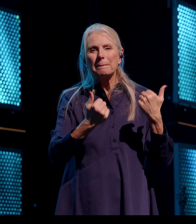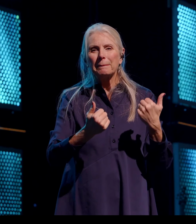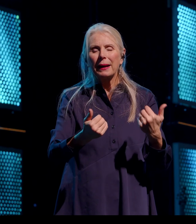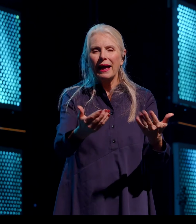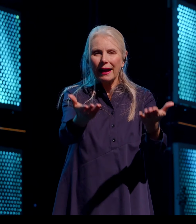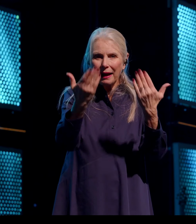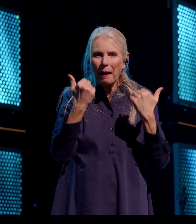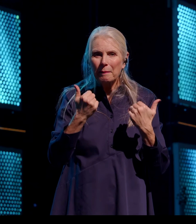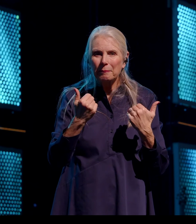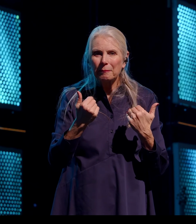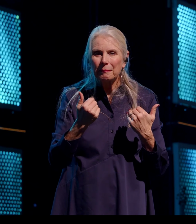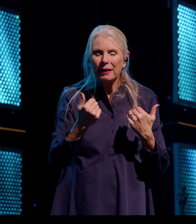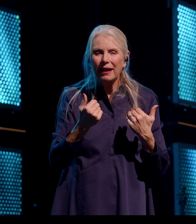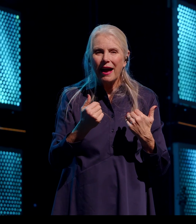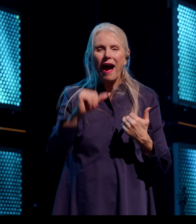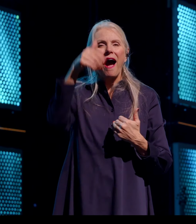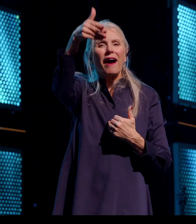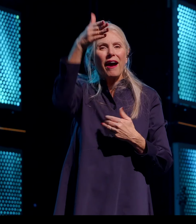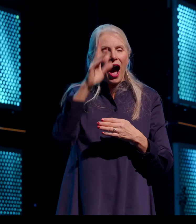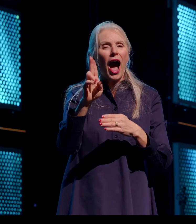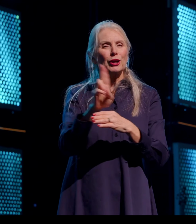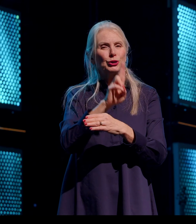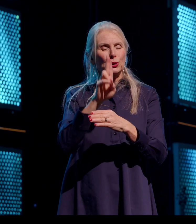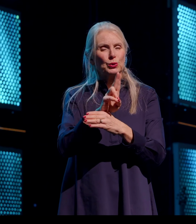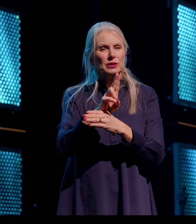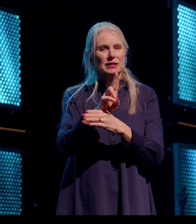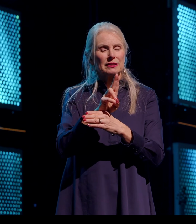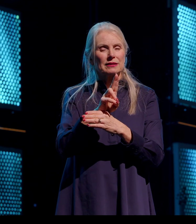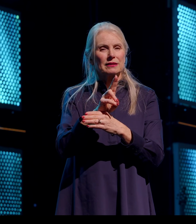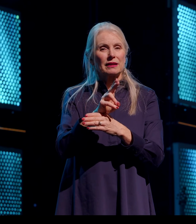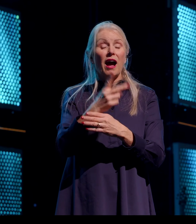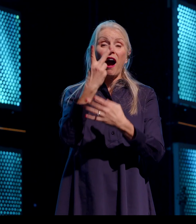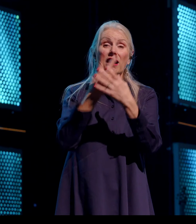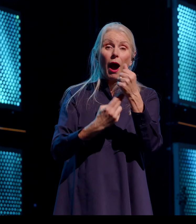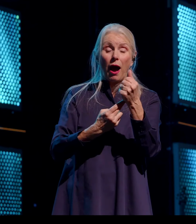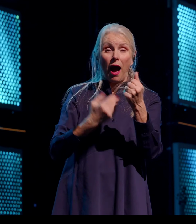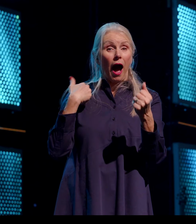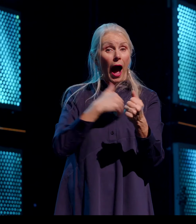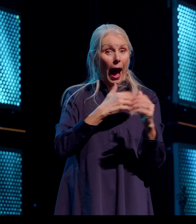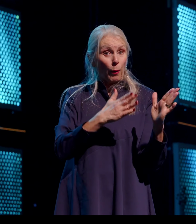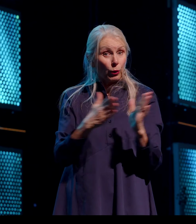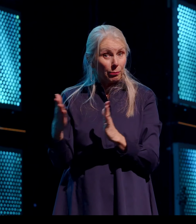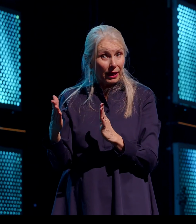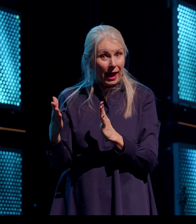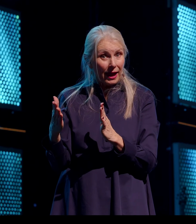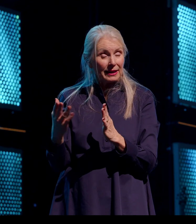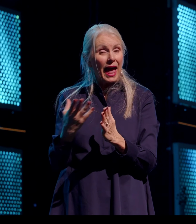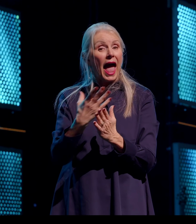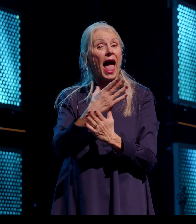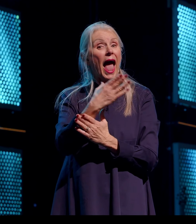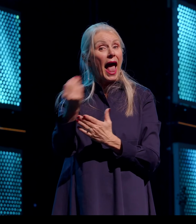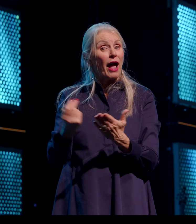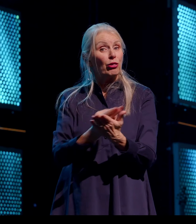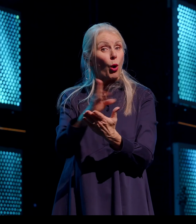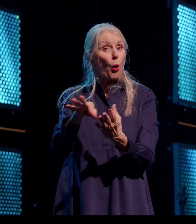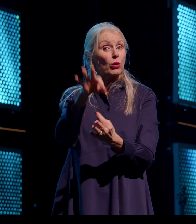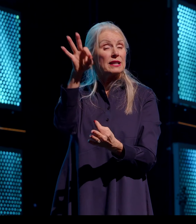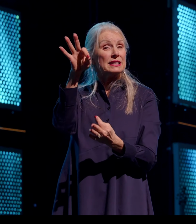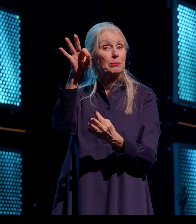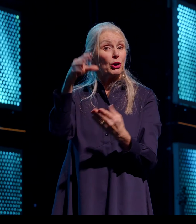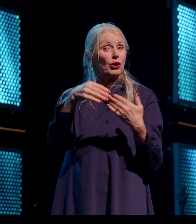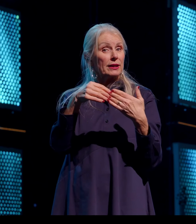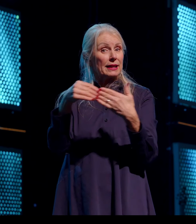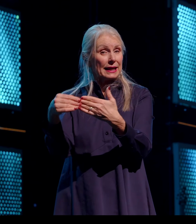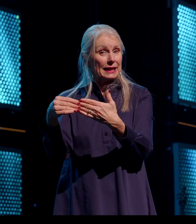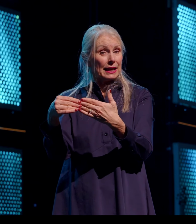me as for you, that God uses a combination of our plans and the Spirit's leading to